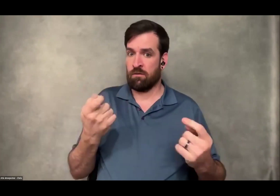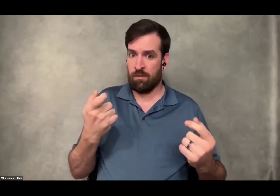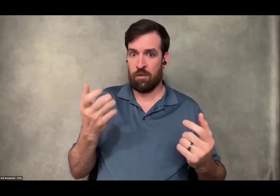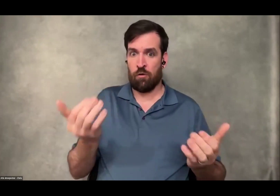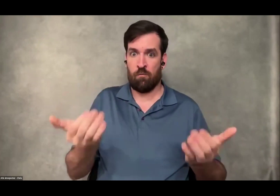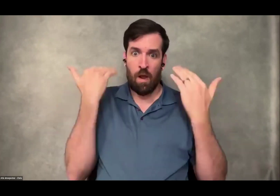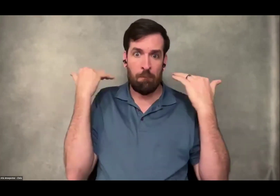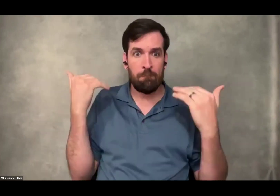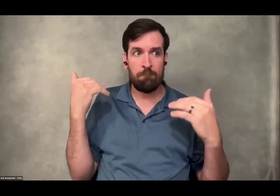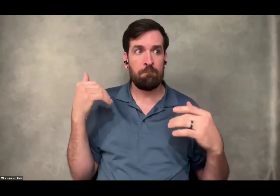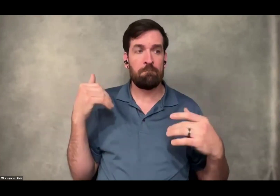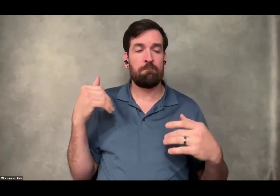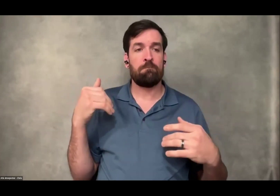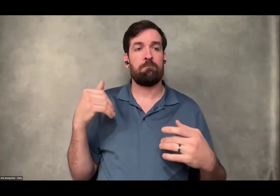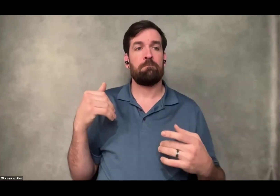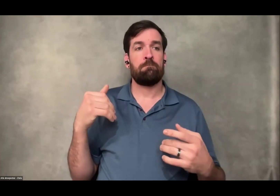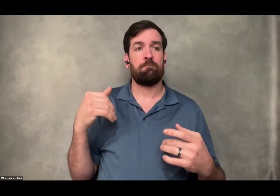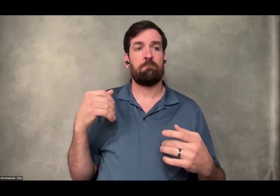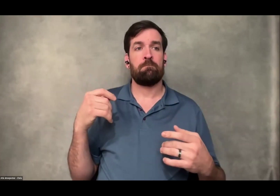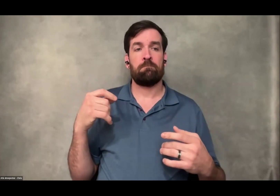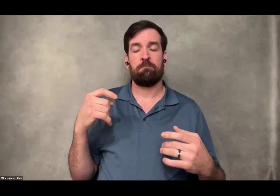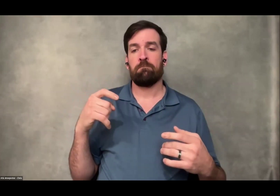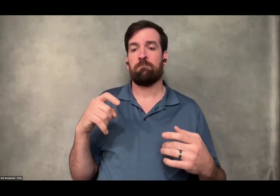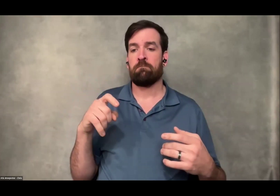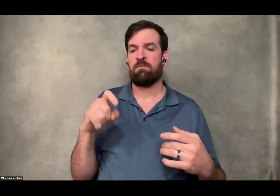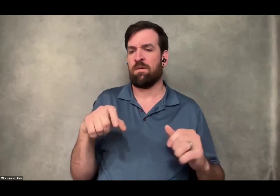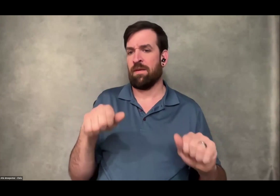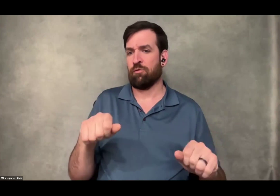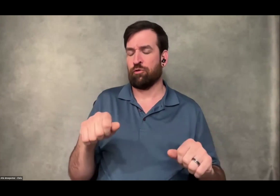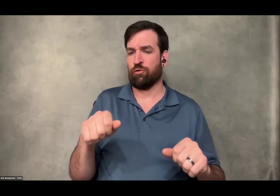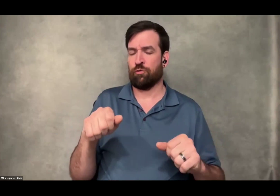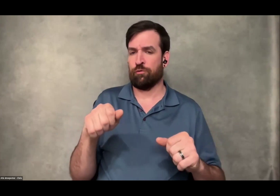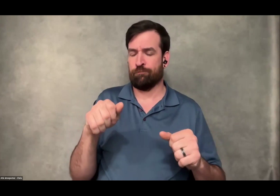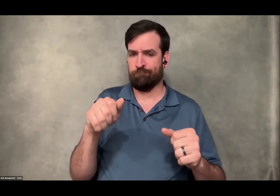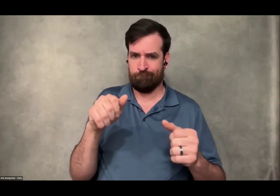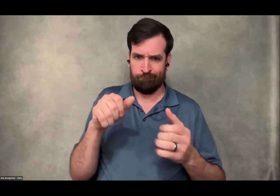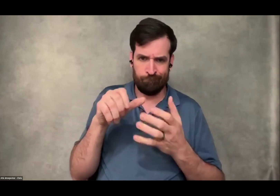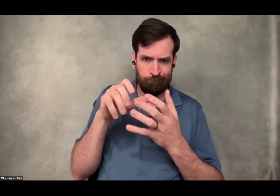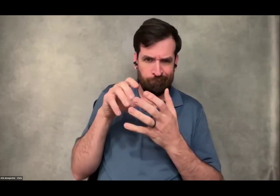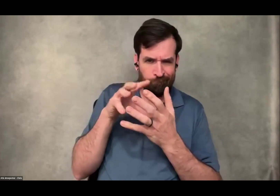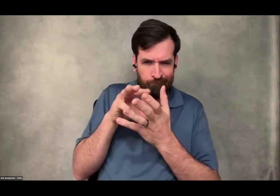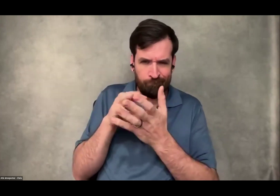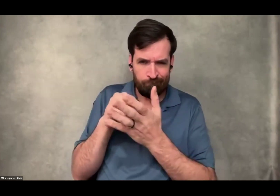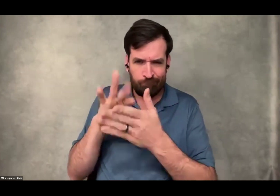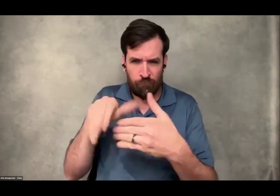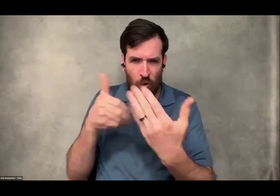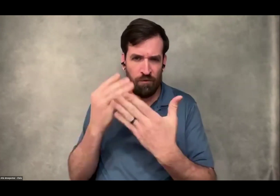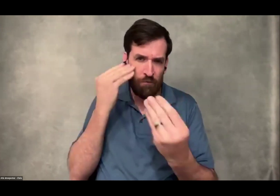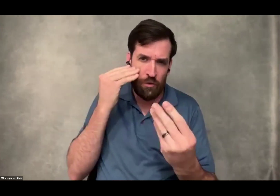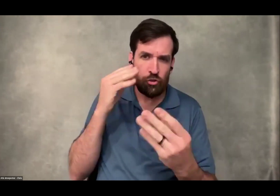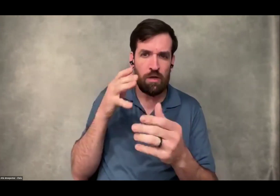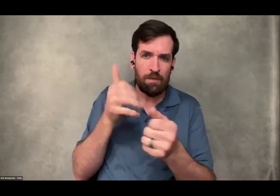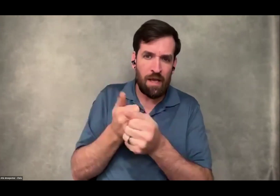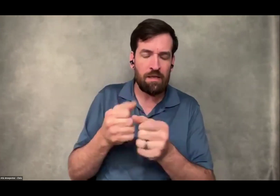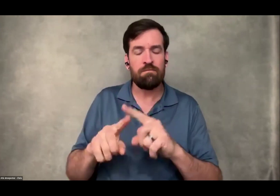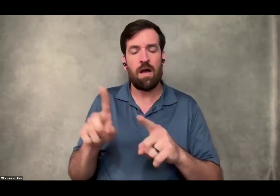because they need to be able to take in all of this information and updates, but they're finding